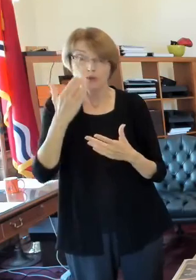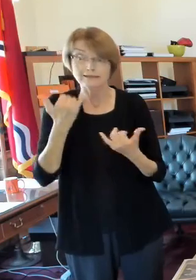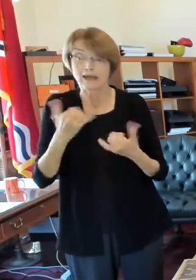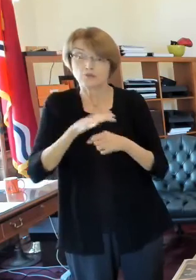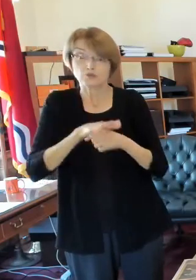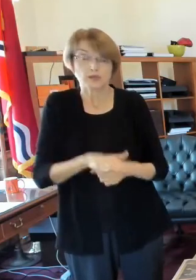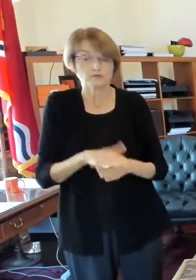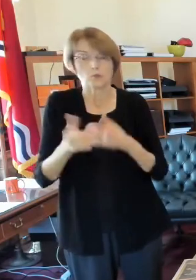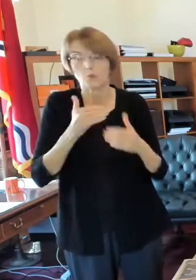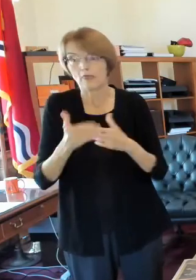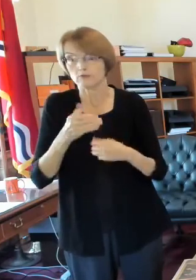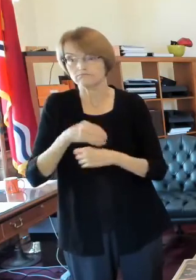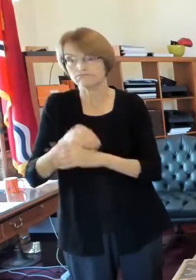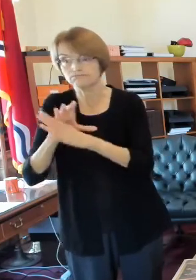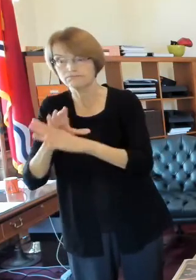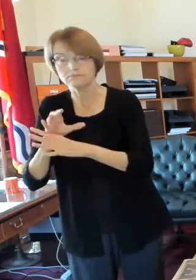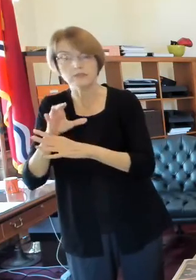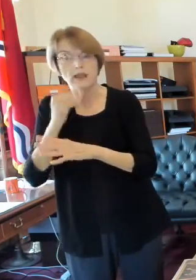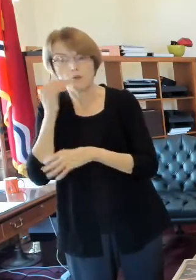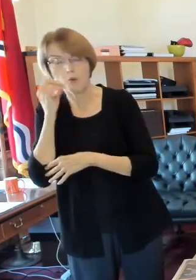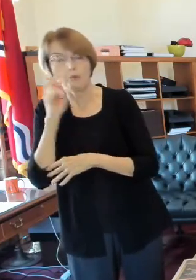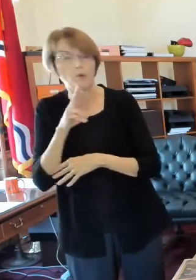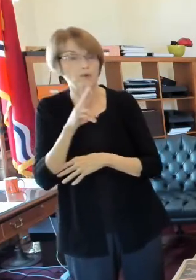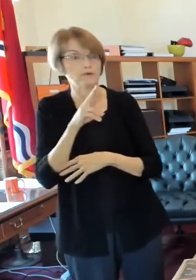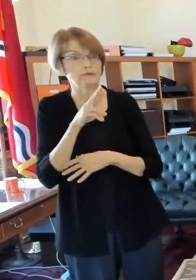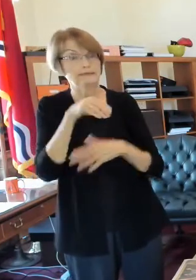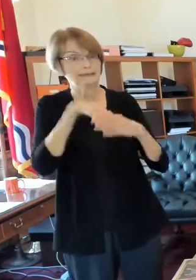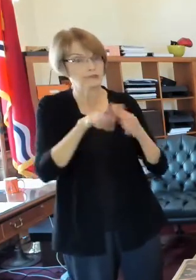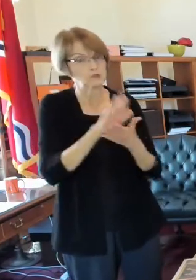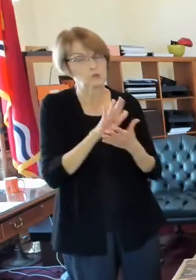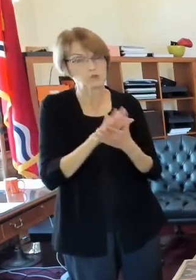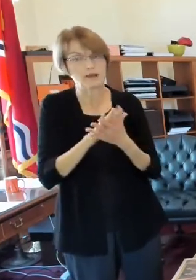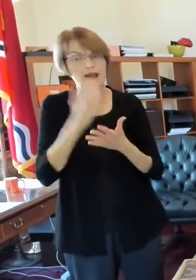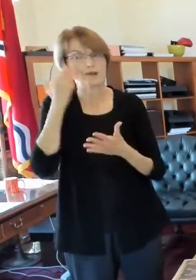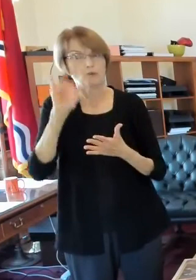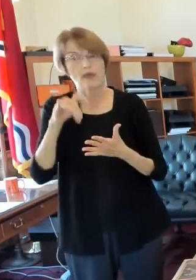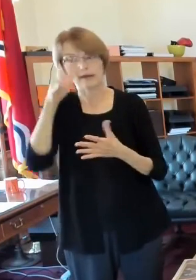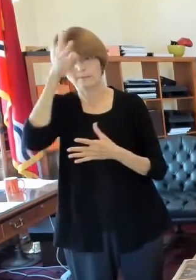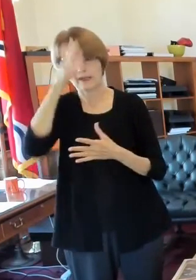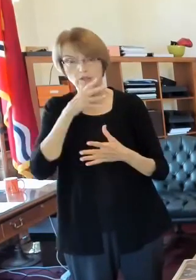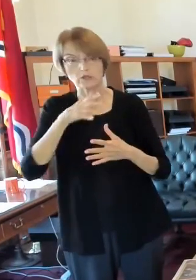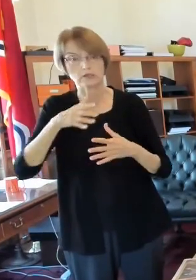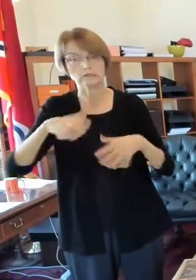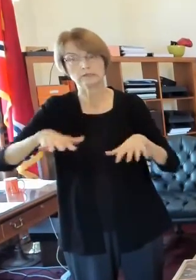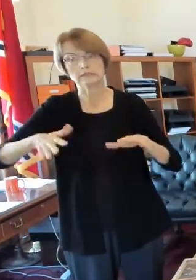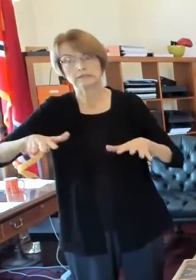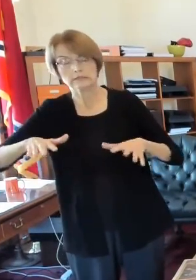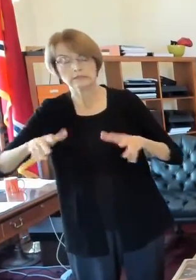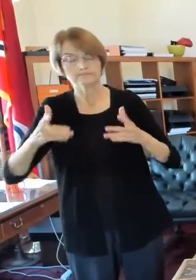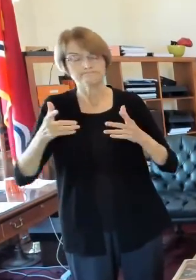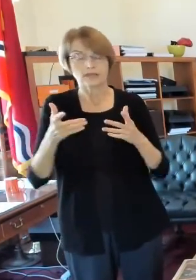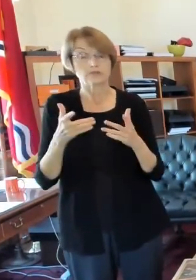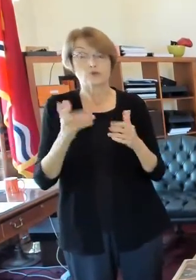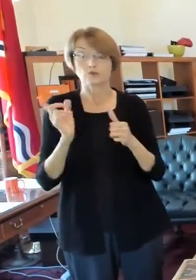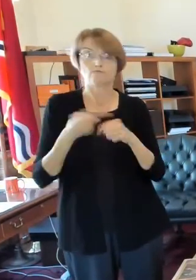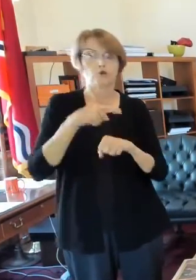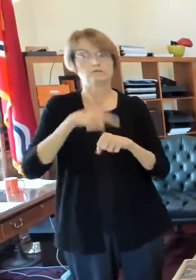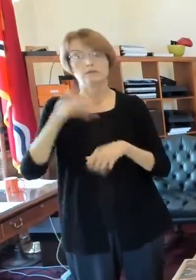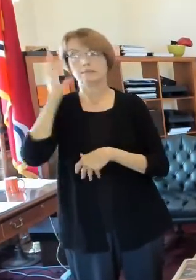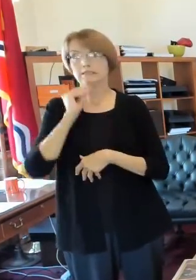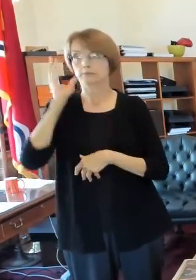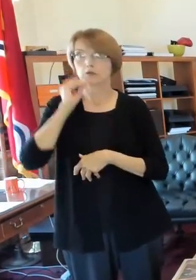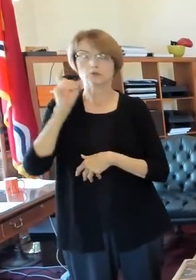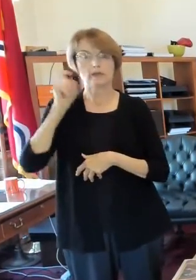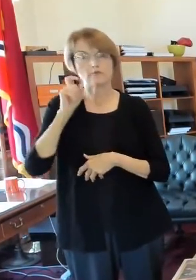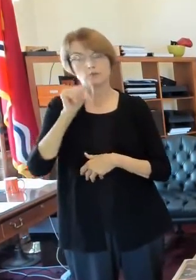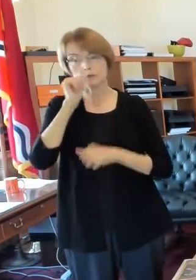at home. So we're all doing this for the first time, and we'll have to work through it. As I've said many,